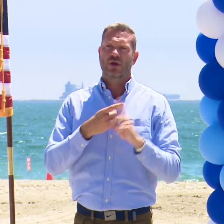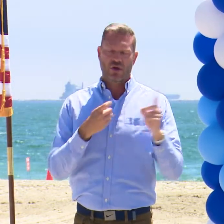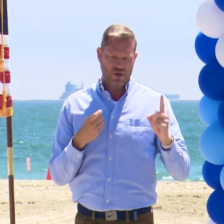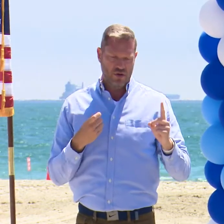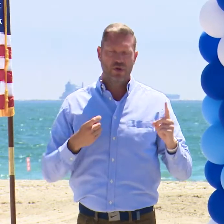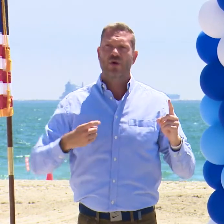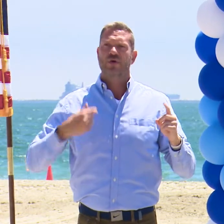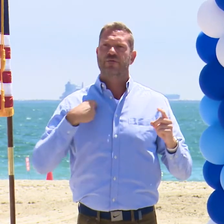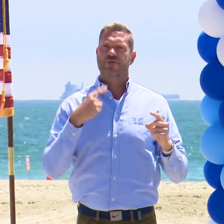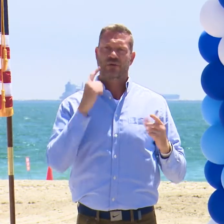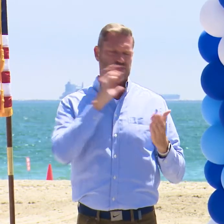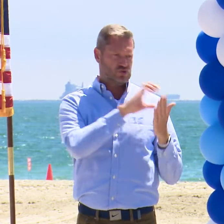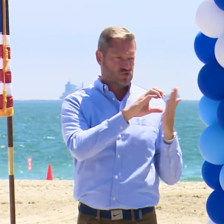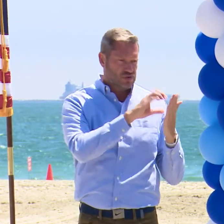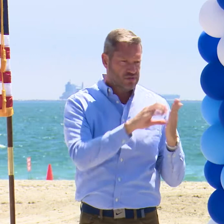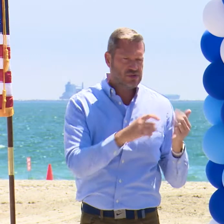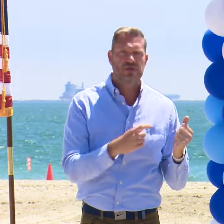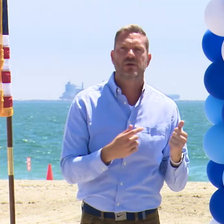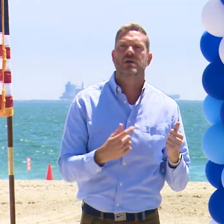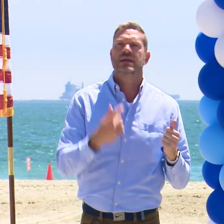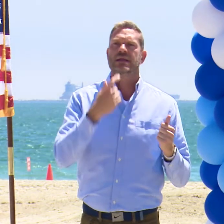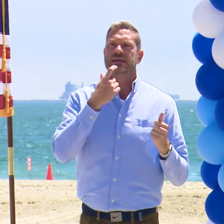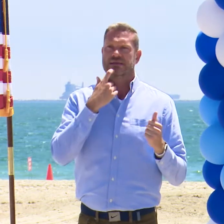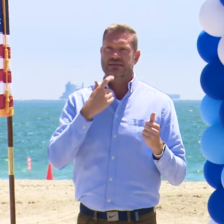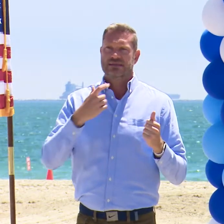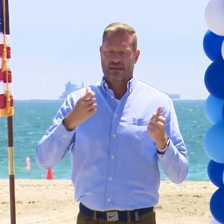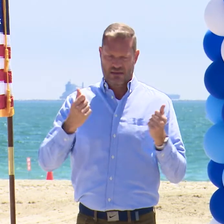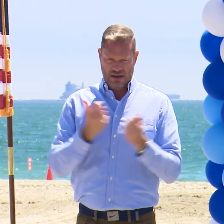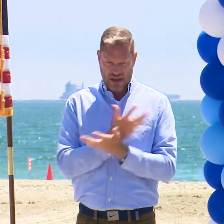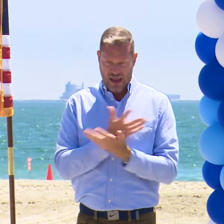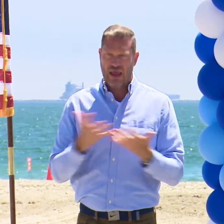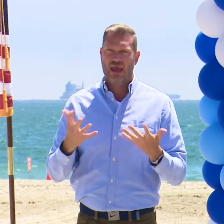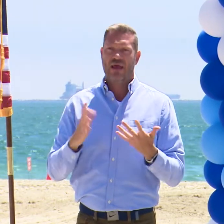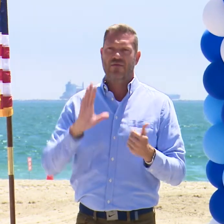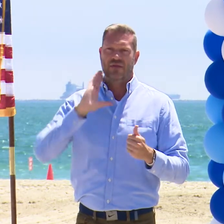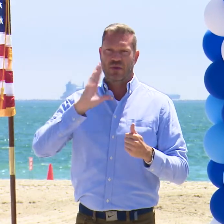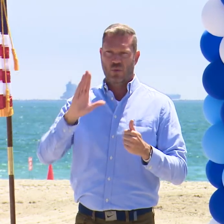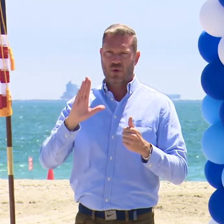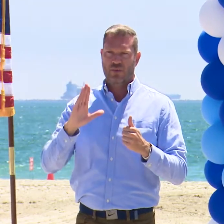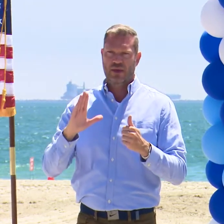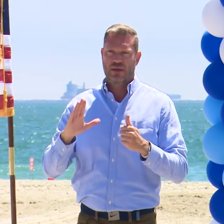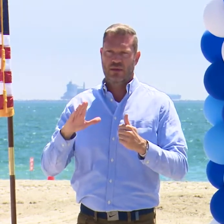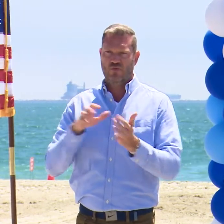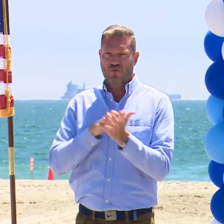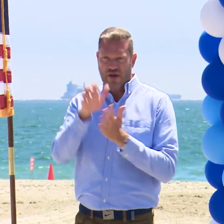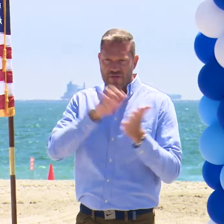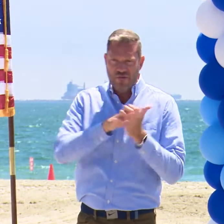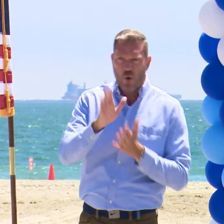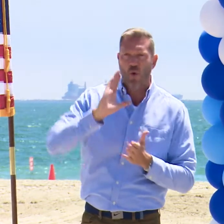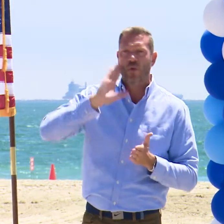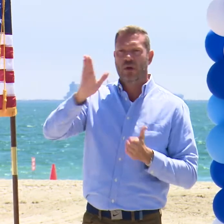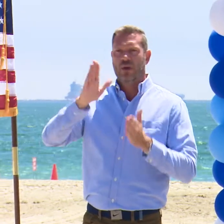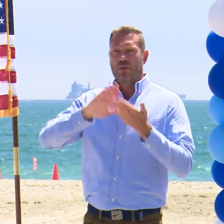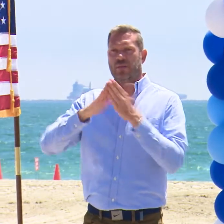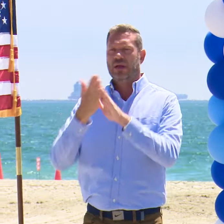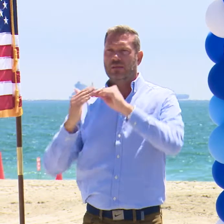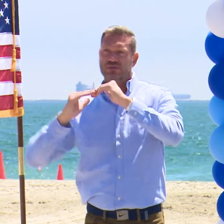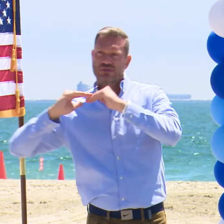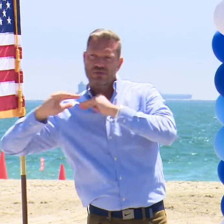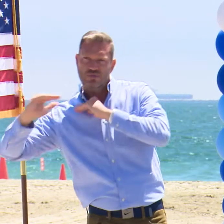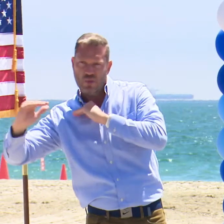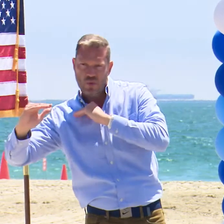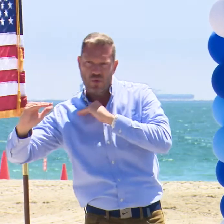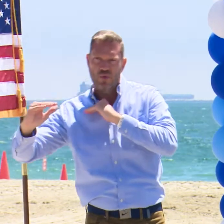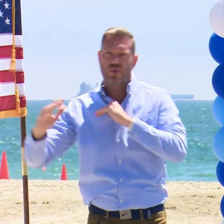rough places will be made plain and the crooked places will be made straight. But we also should remember another speech